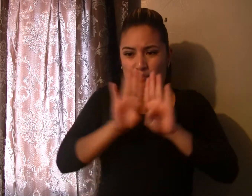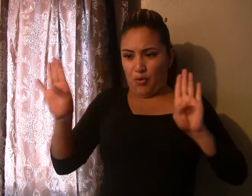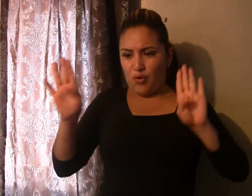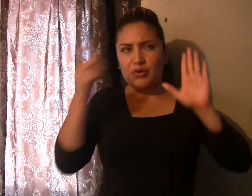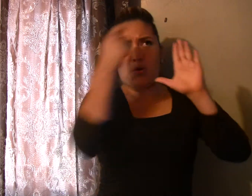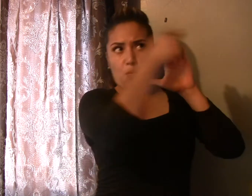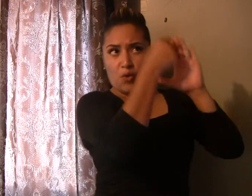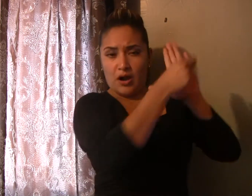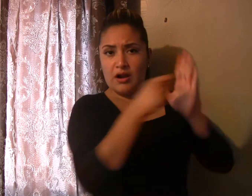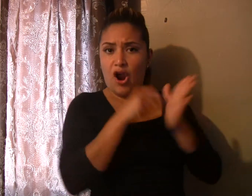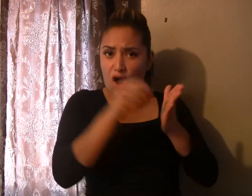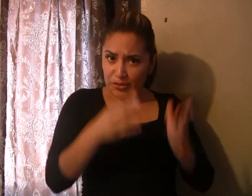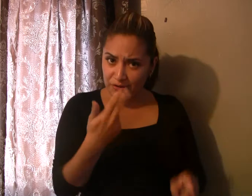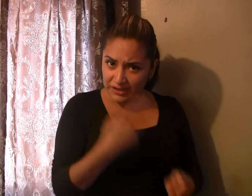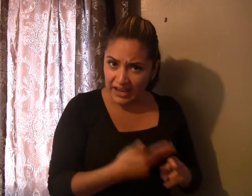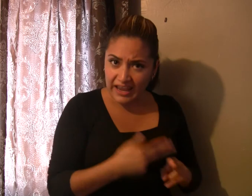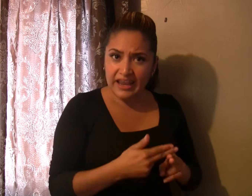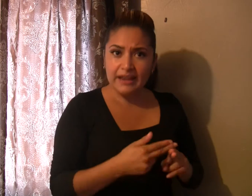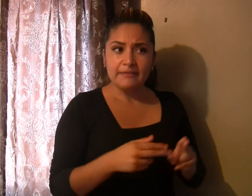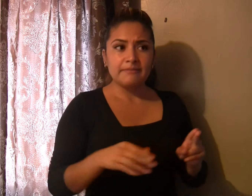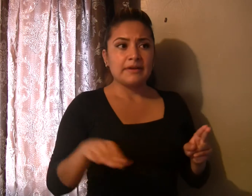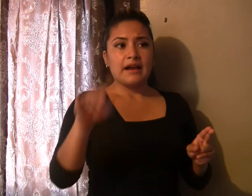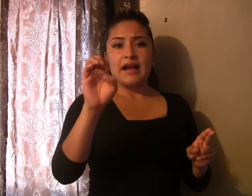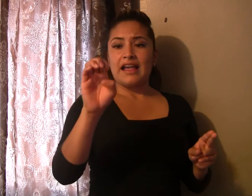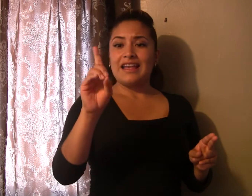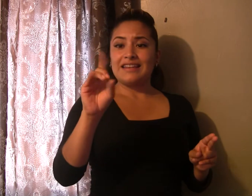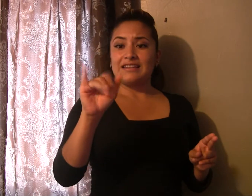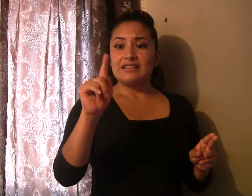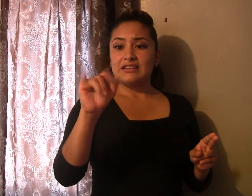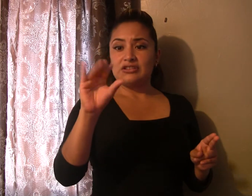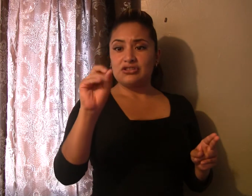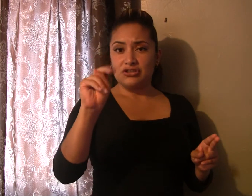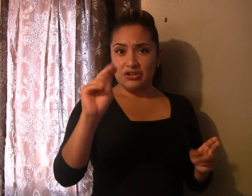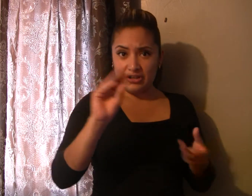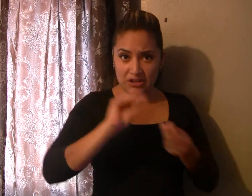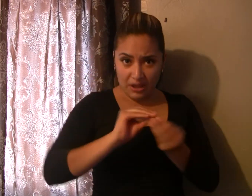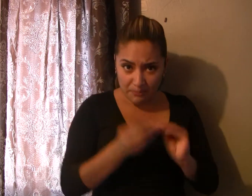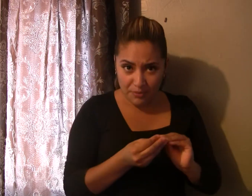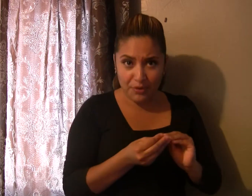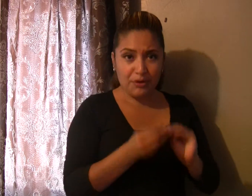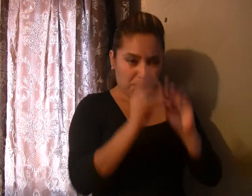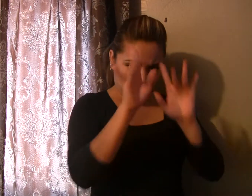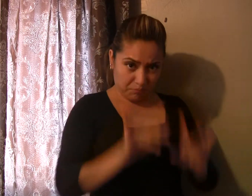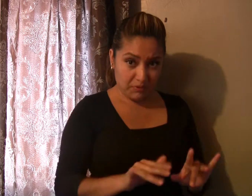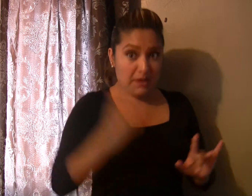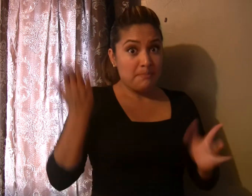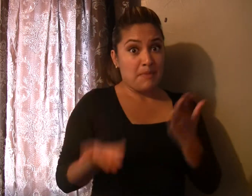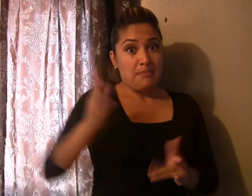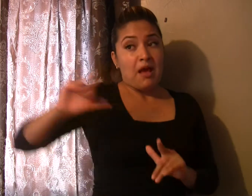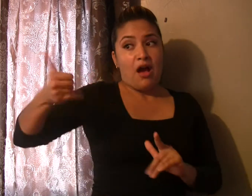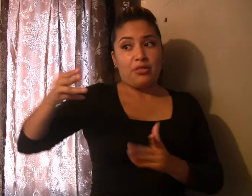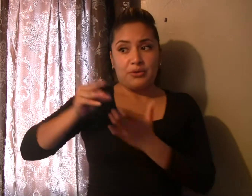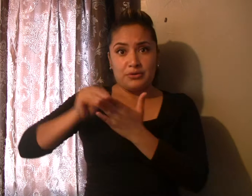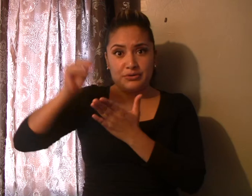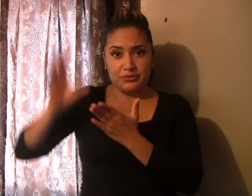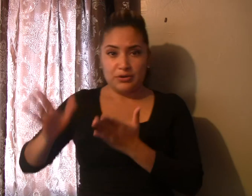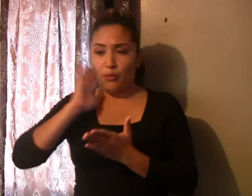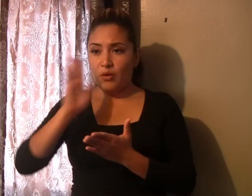name, volume number, other things like that that might be pertinent for other students who would be interested in looking up the same